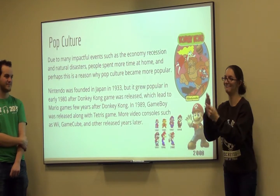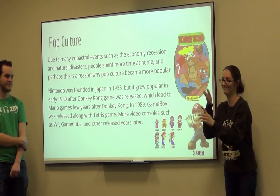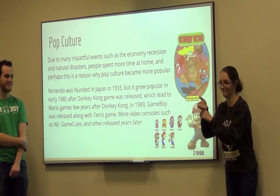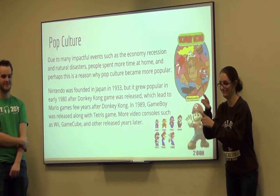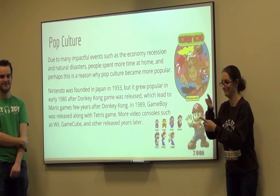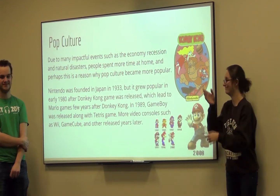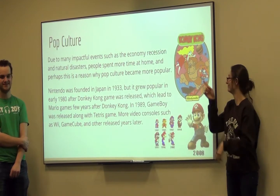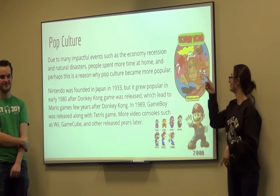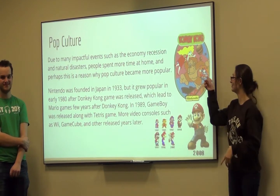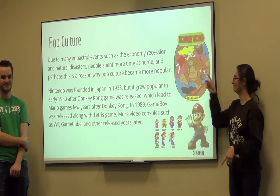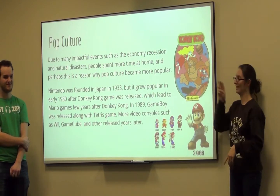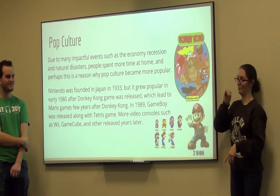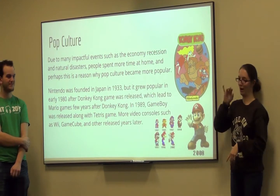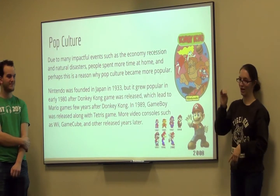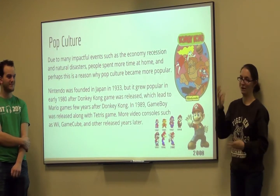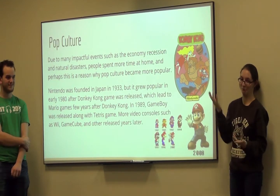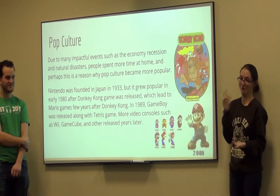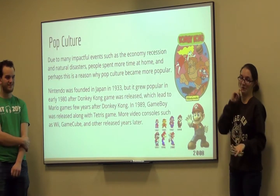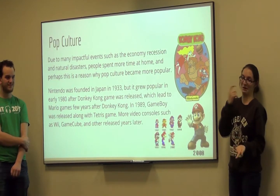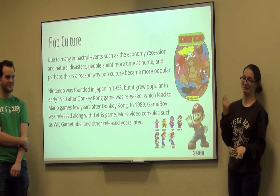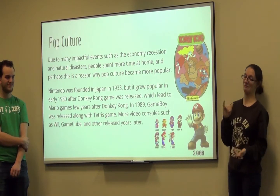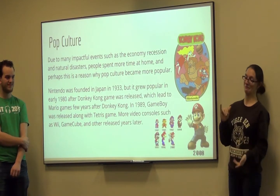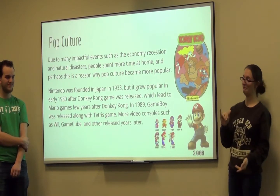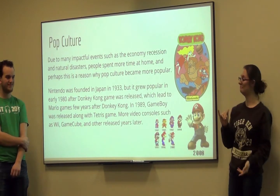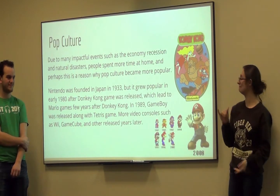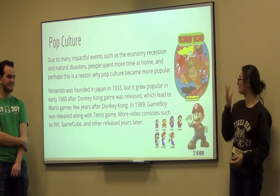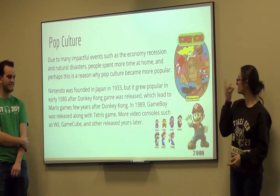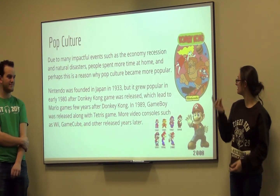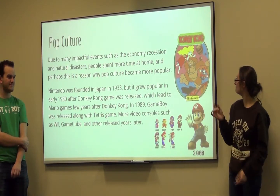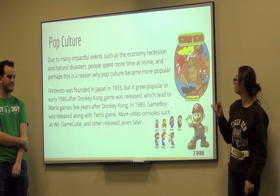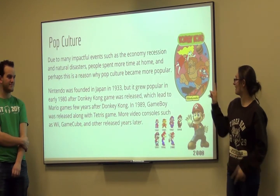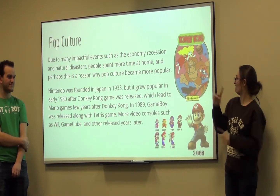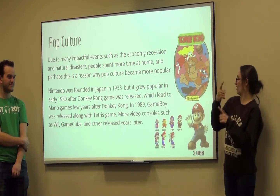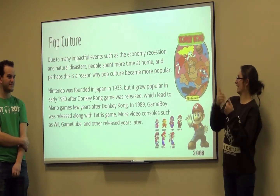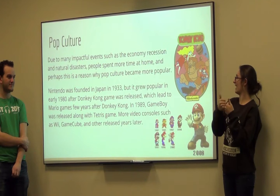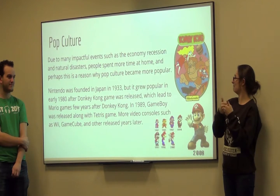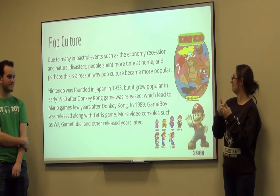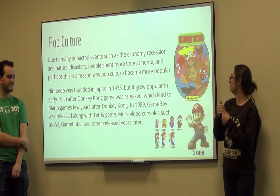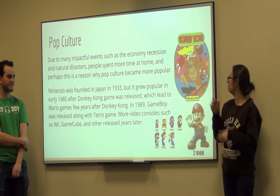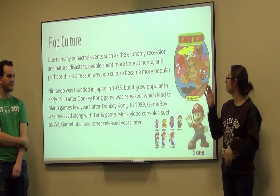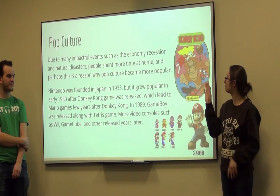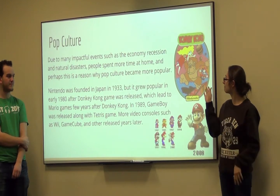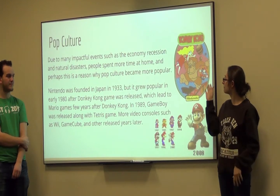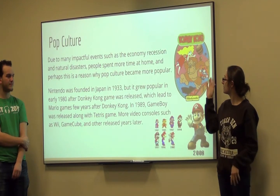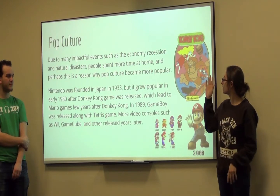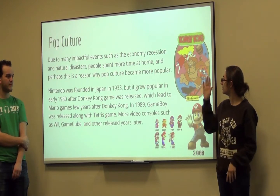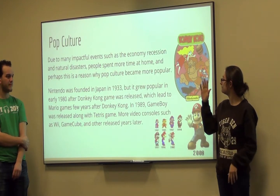And be like a stuntman, but then he was really popular, so then they created a game off of him too. But this was their first